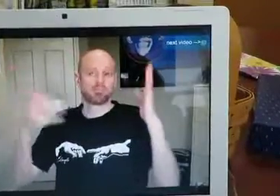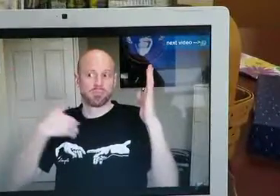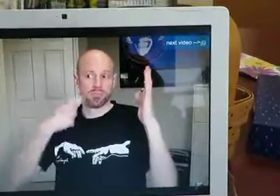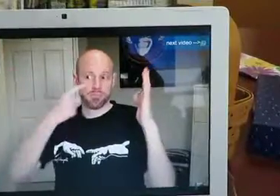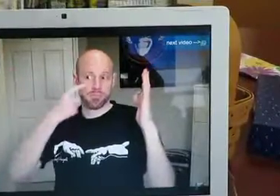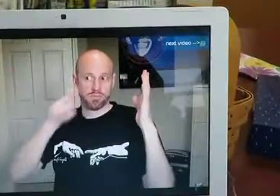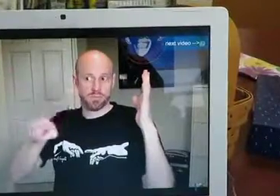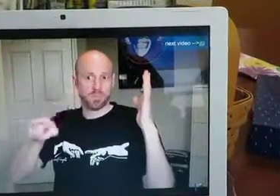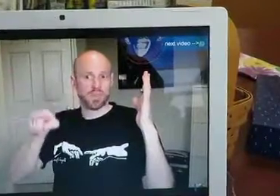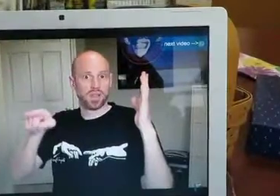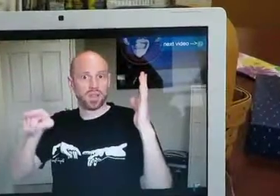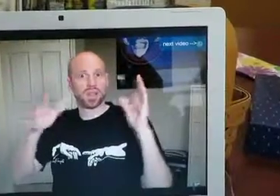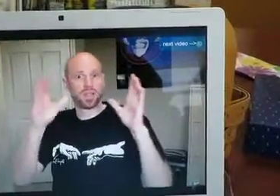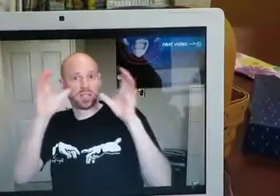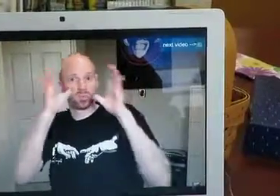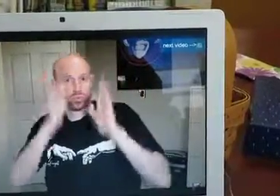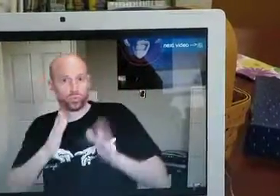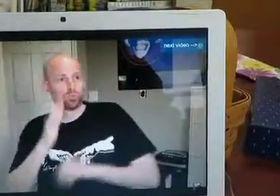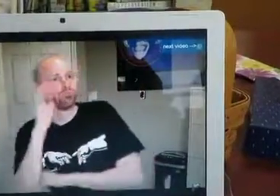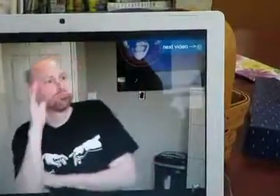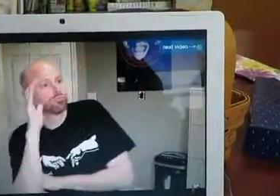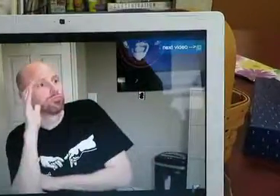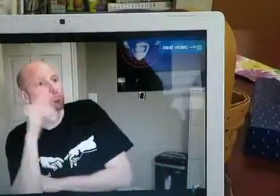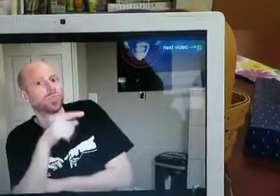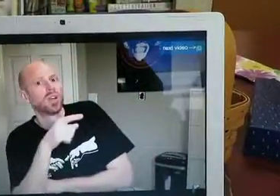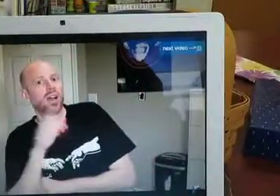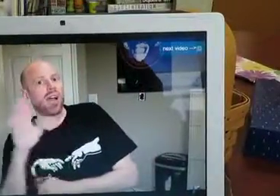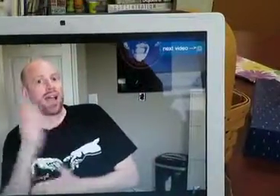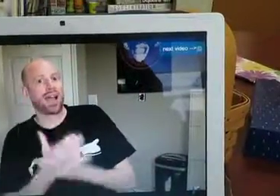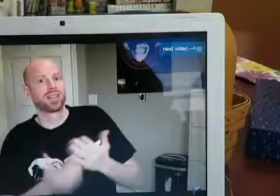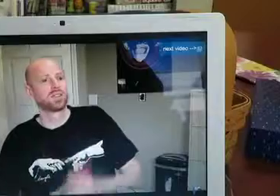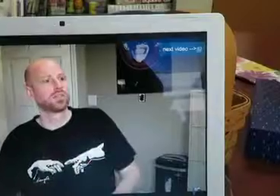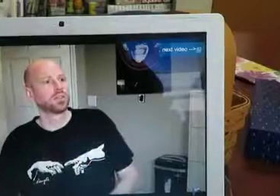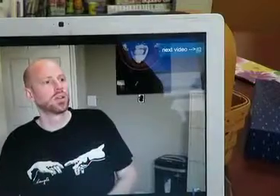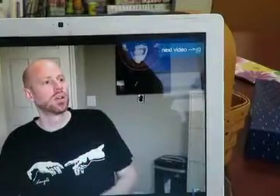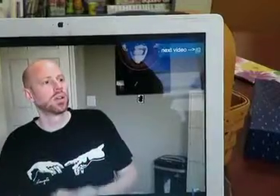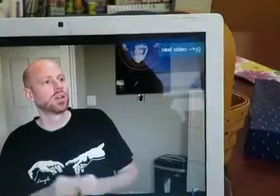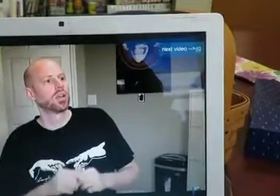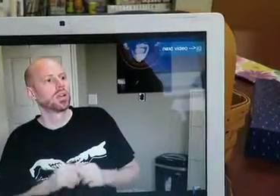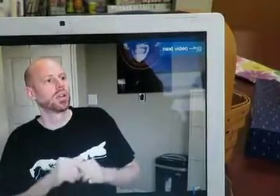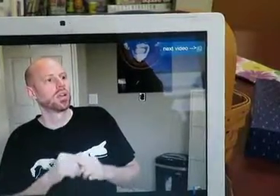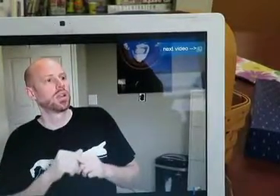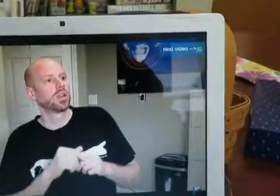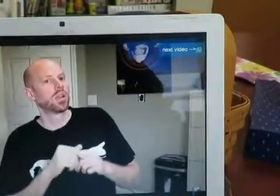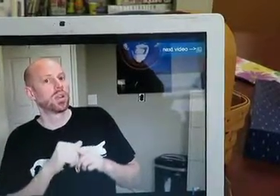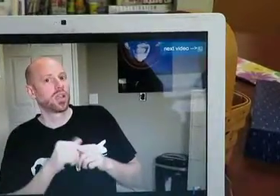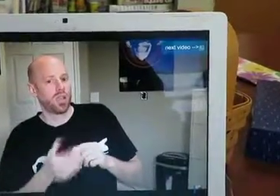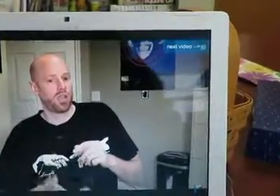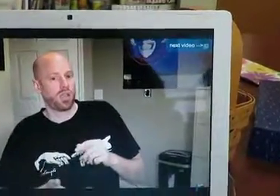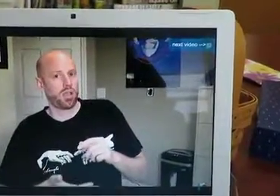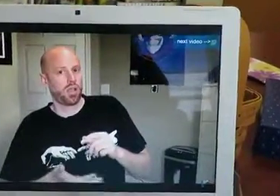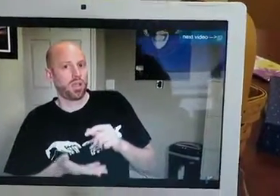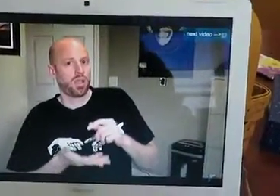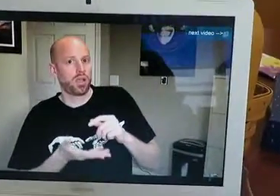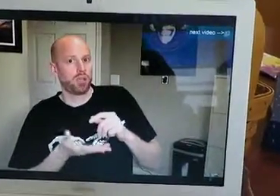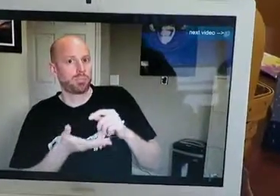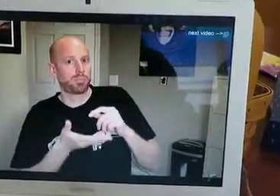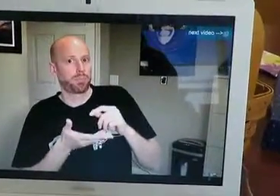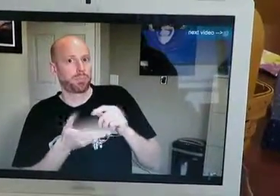signing, and I notice that the person listening and the hands are down, they're about to come up, that